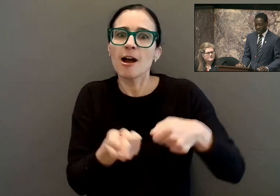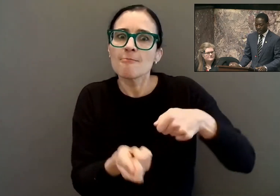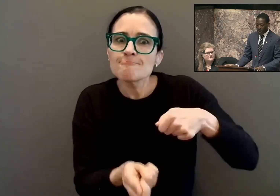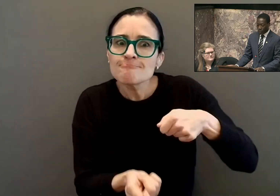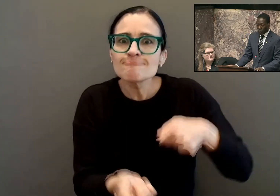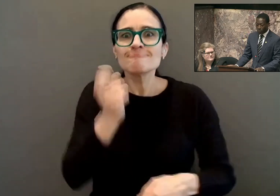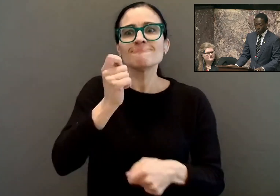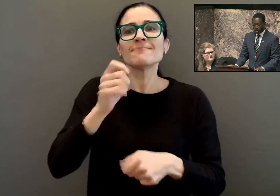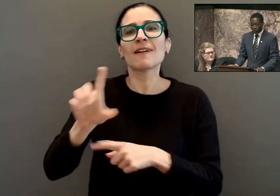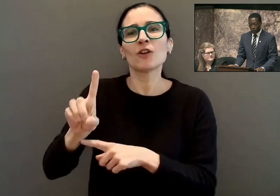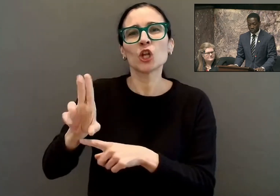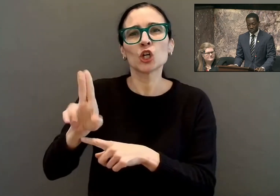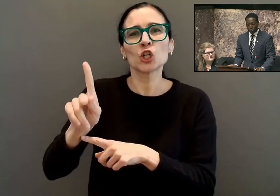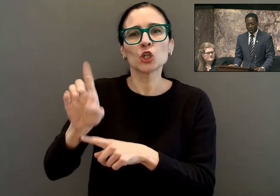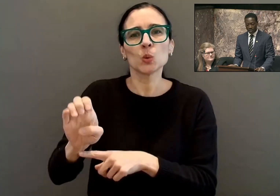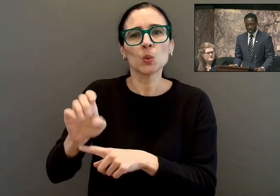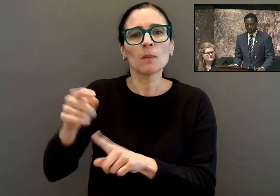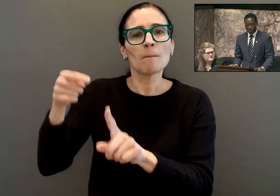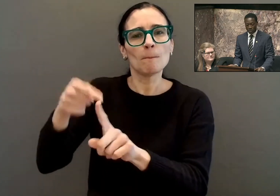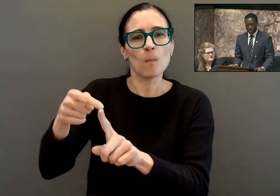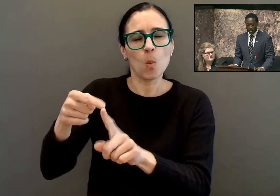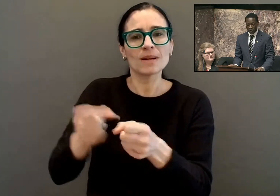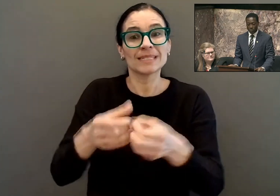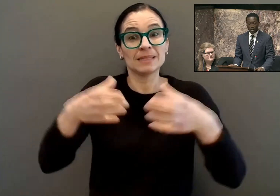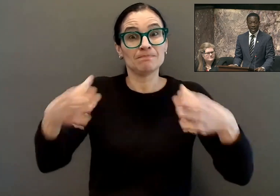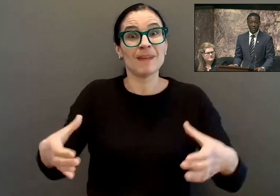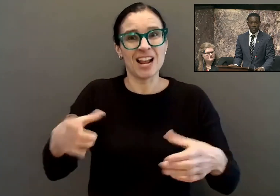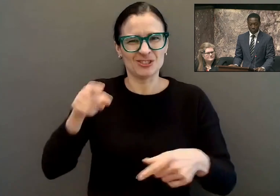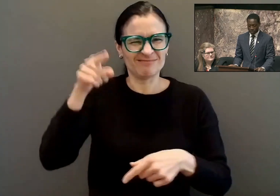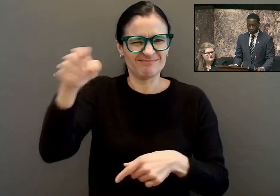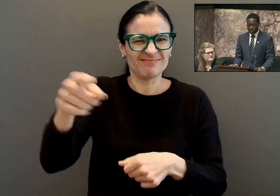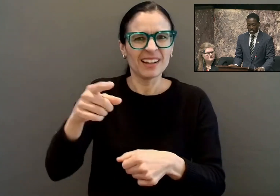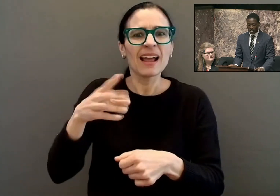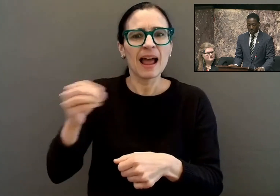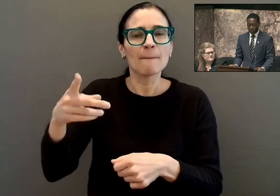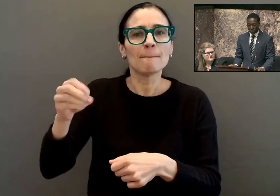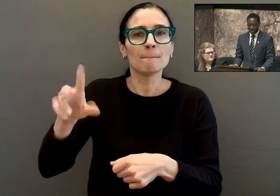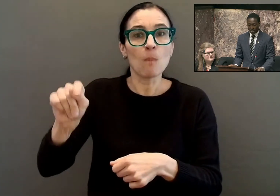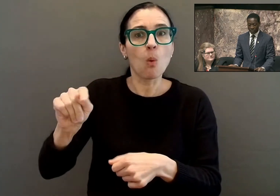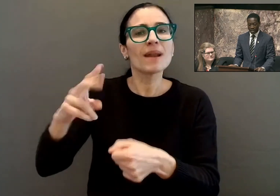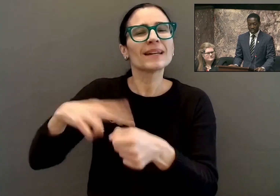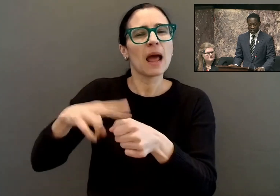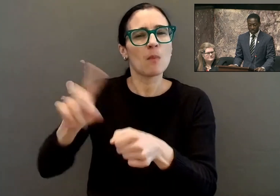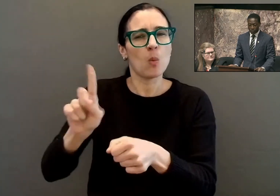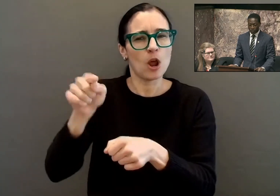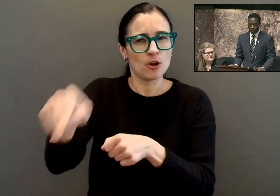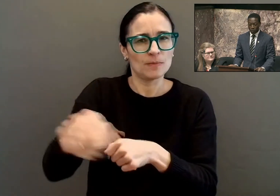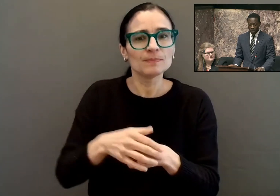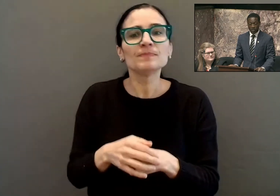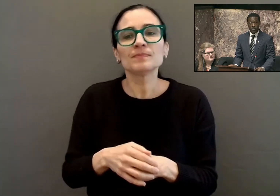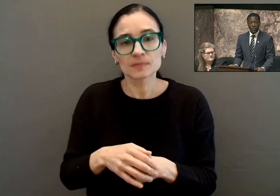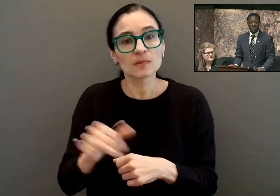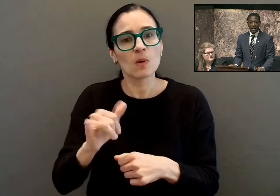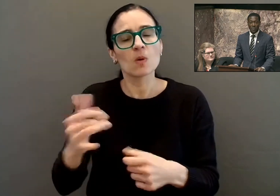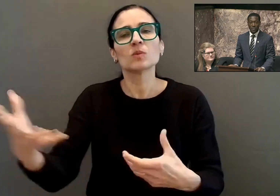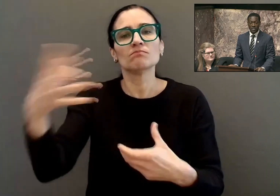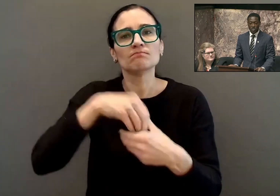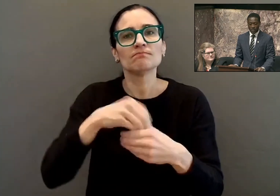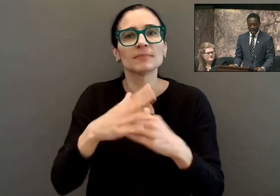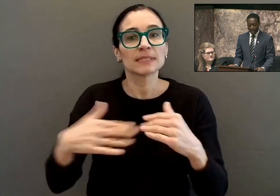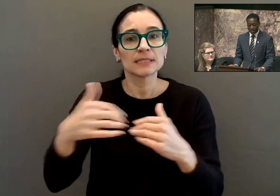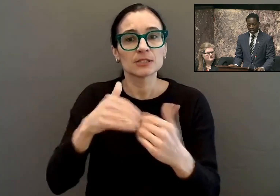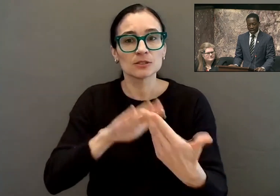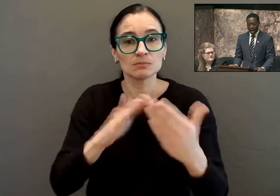Nations. Through our ports, forestry products from our mills supply builders in South Korea. Seafood from our waters fills tables